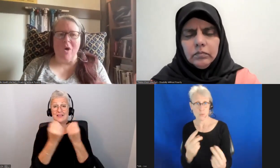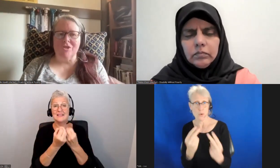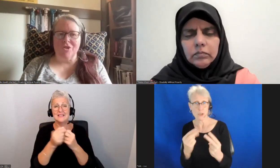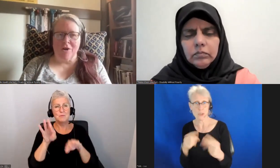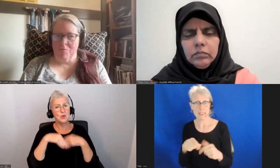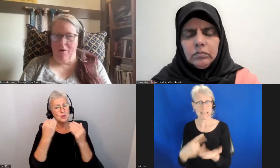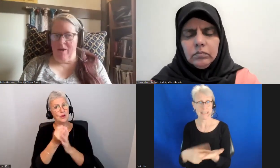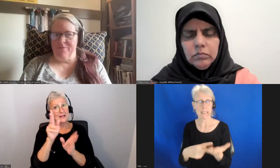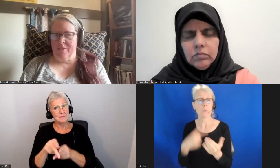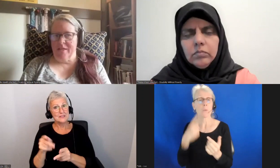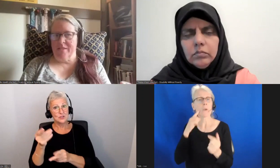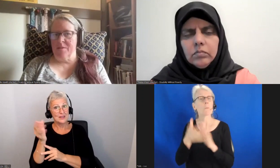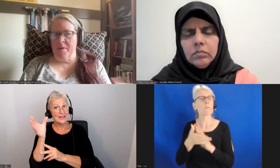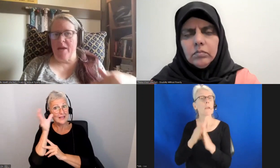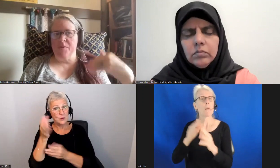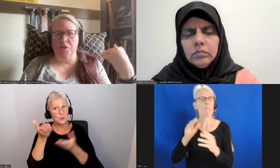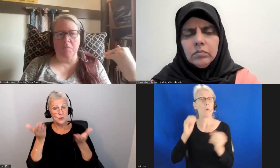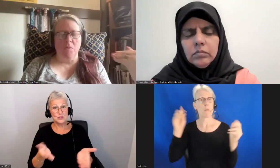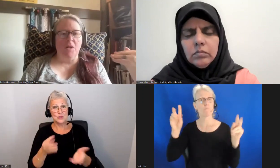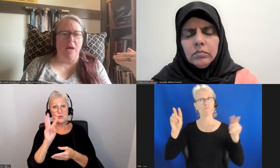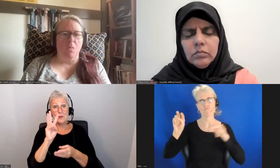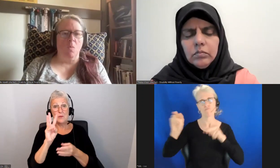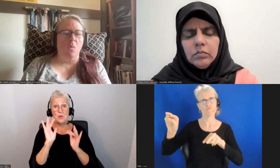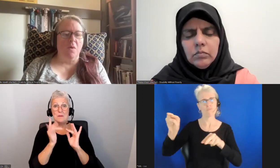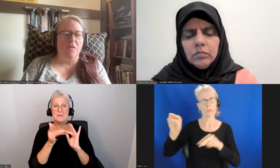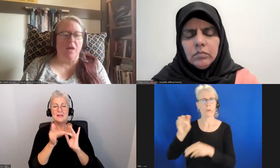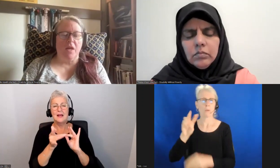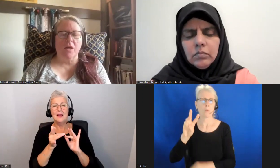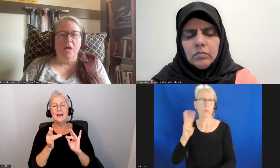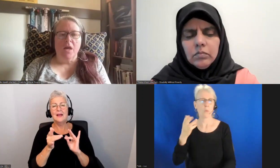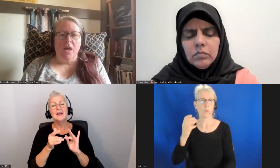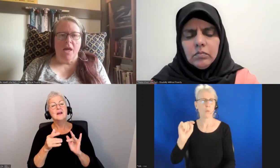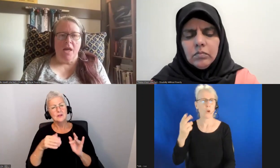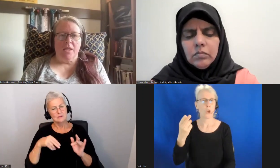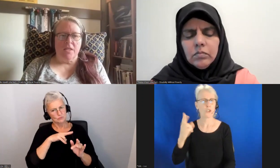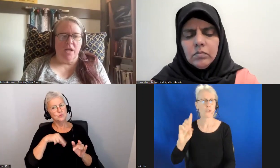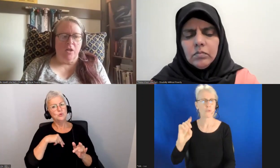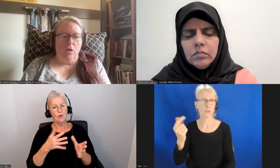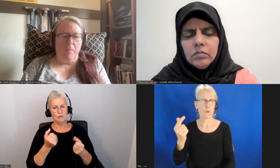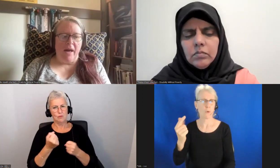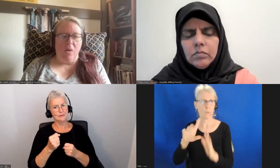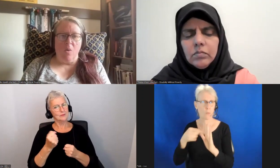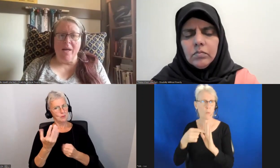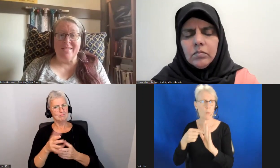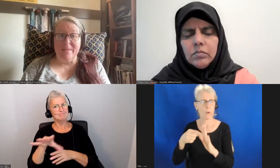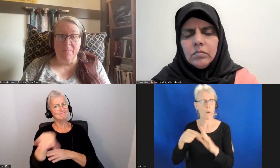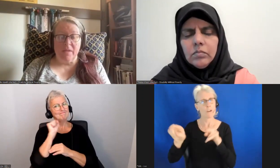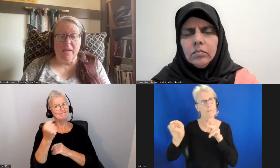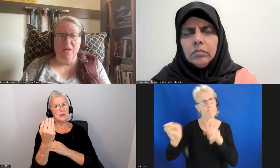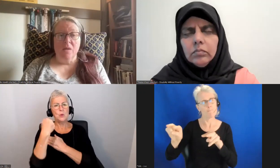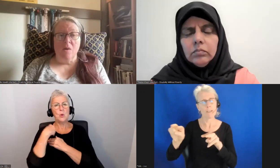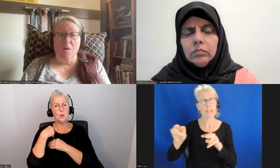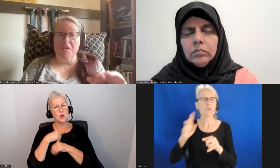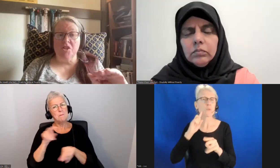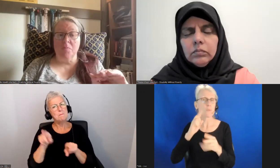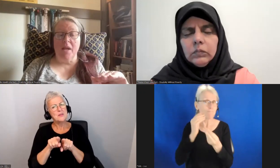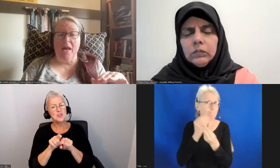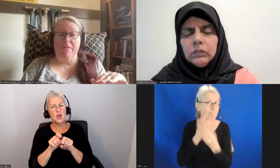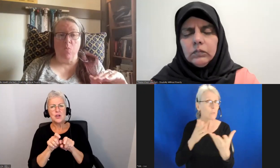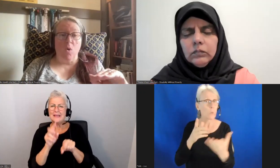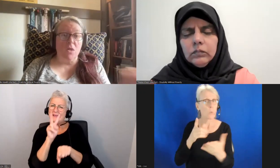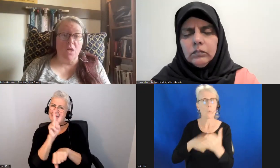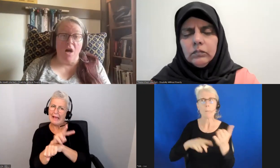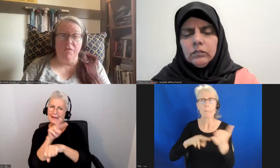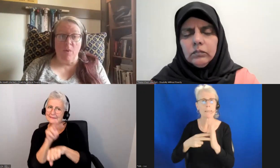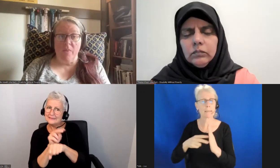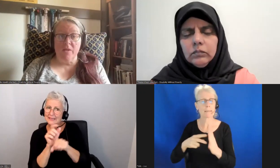kind of watchdog role after this to be able to communicate what we think is a clawback. And quite simply, nobody should be